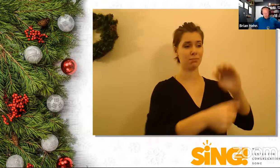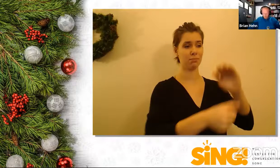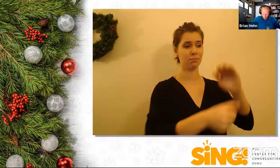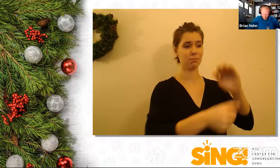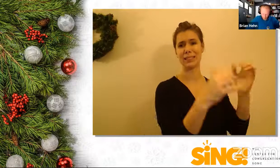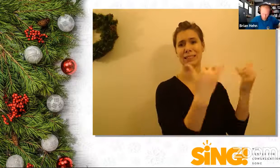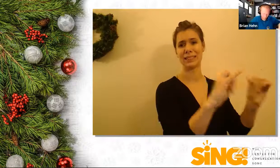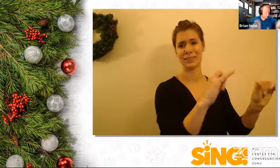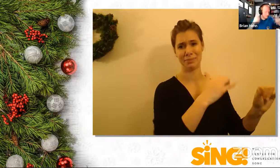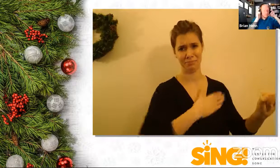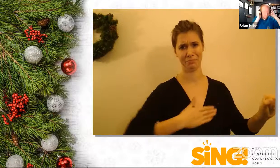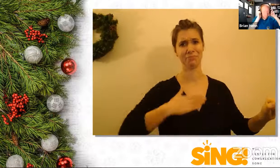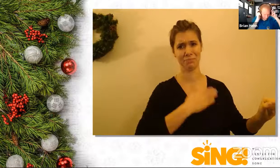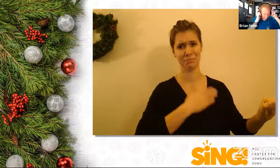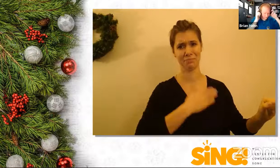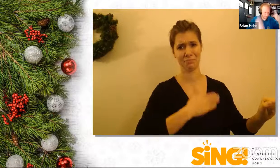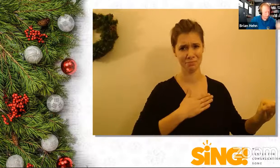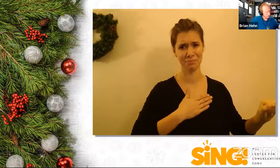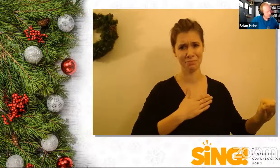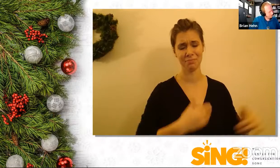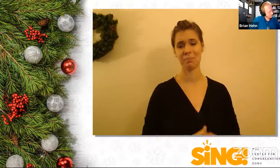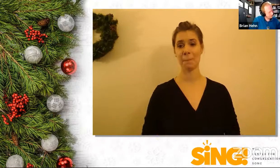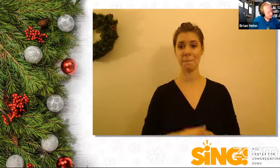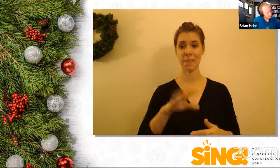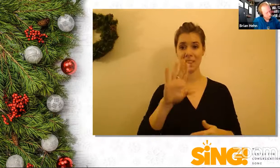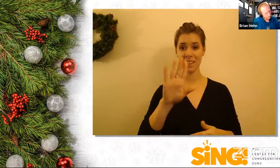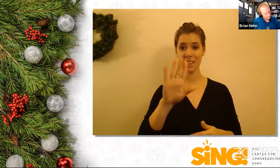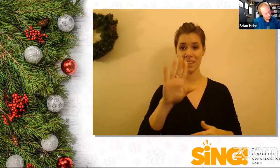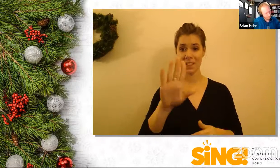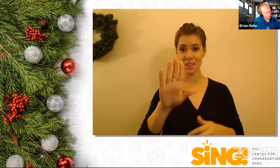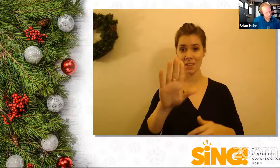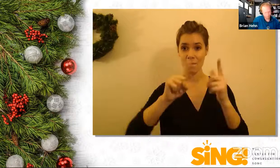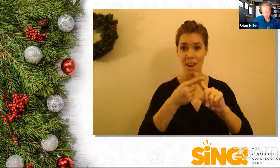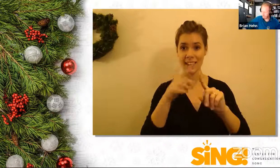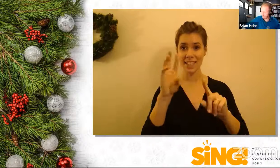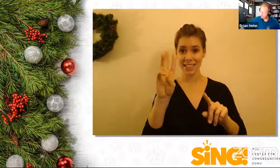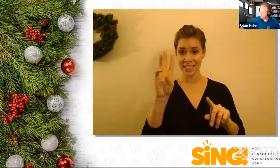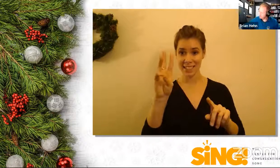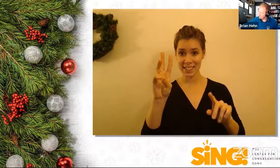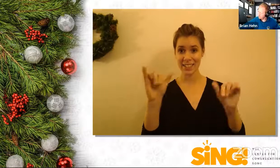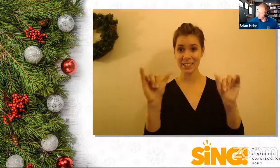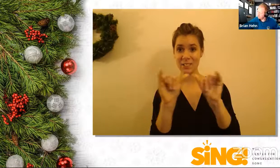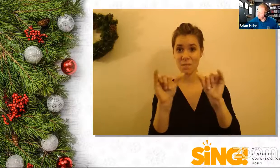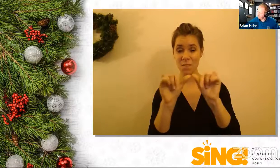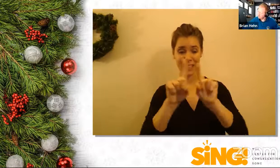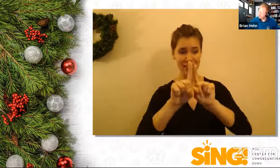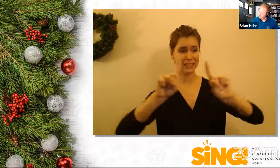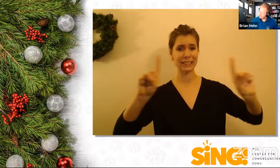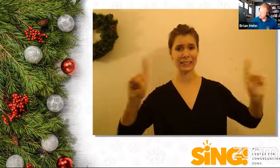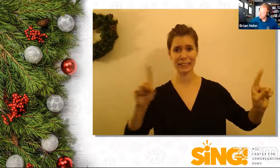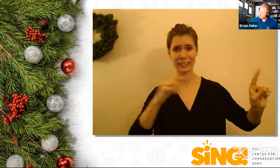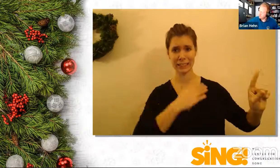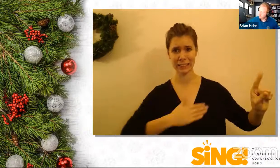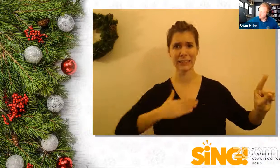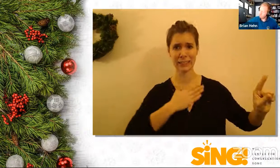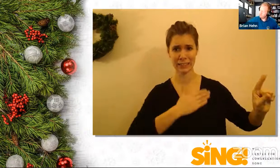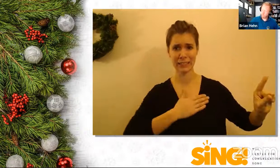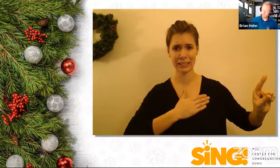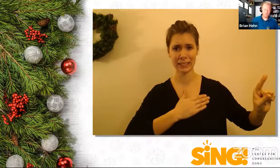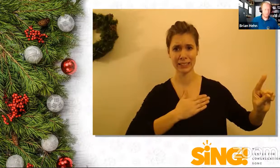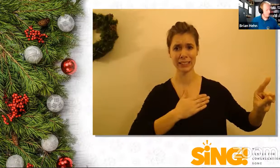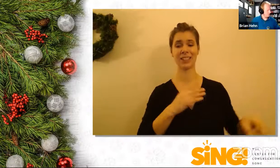joy, some laughter into this terrible 2020. And